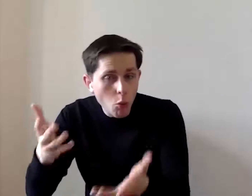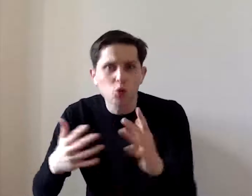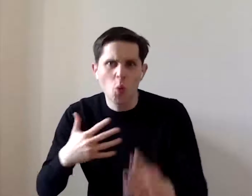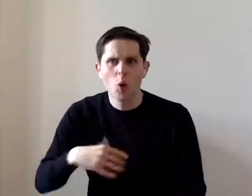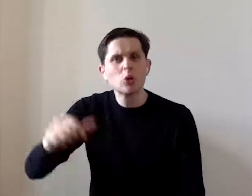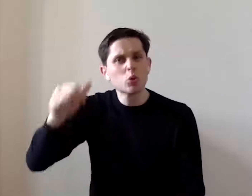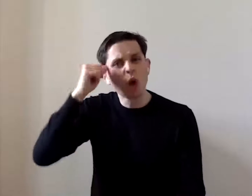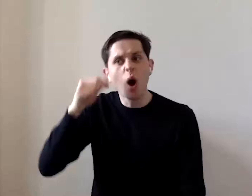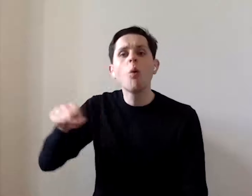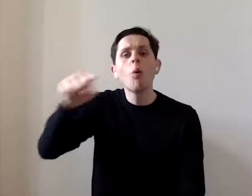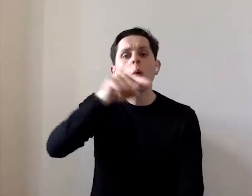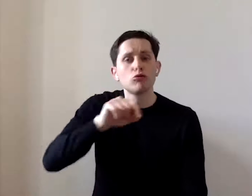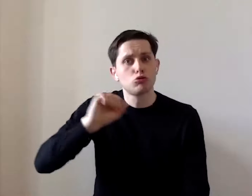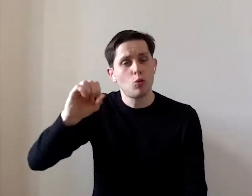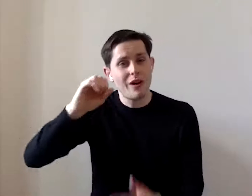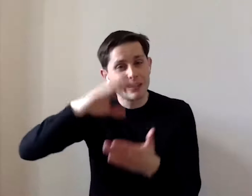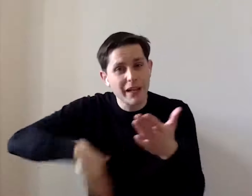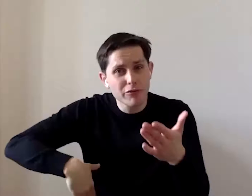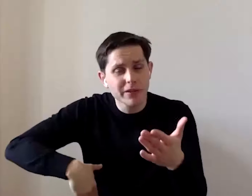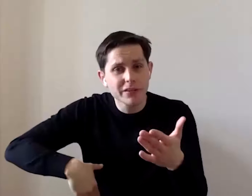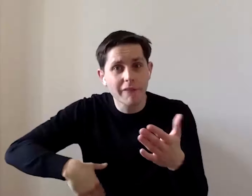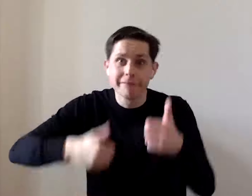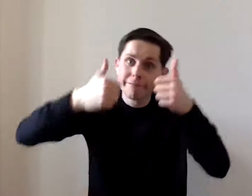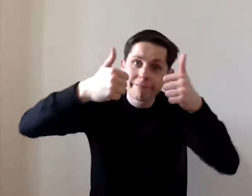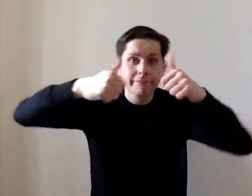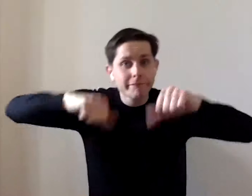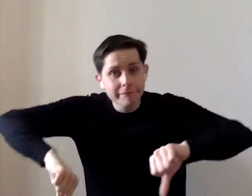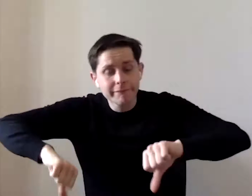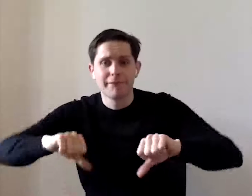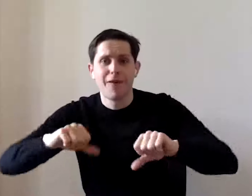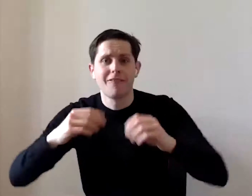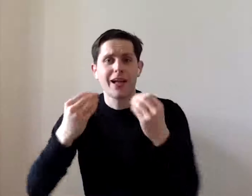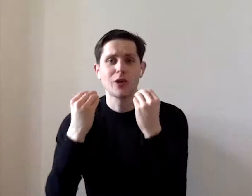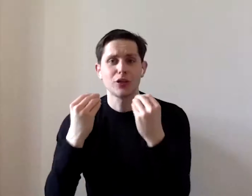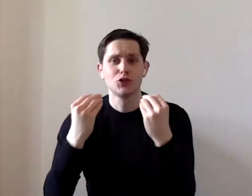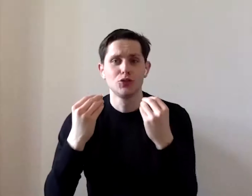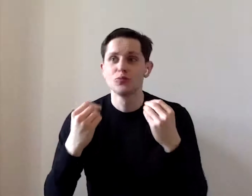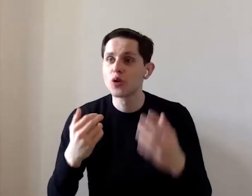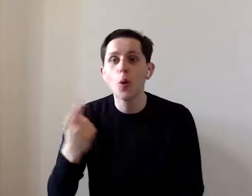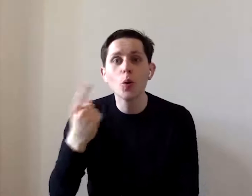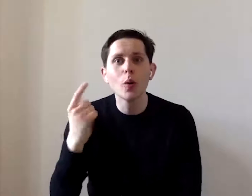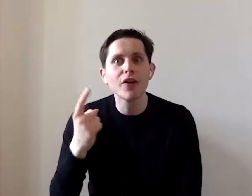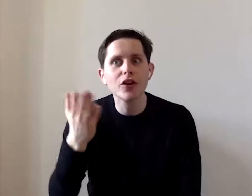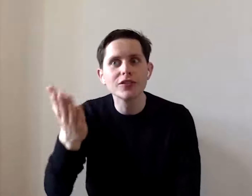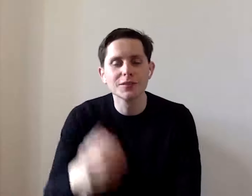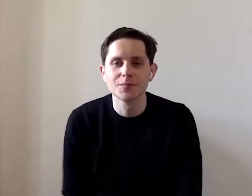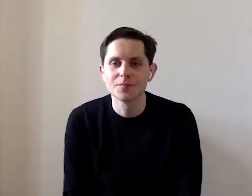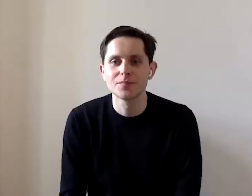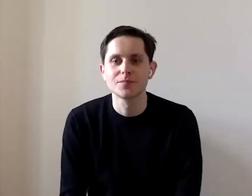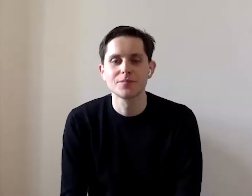hear, you know, each of your experiences in terms of its exemplifying both of those, or failing and supporting. Who would